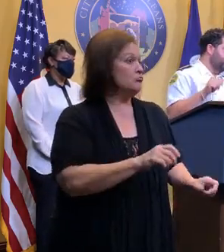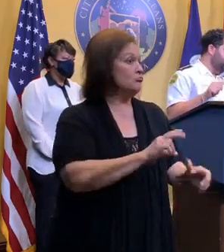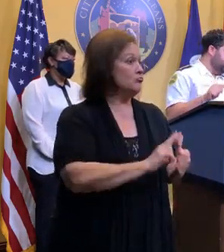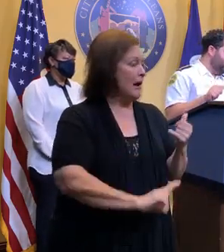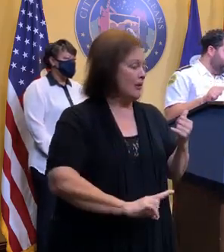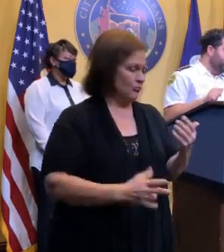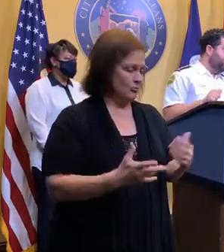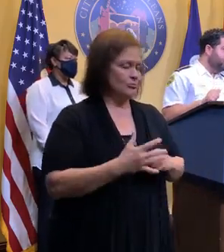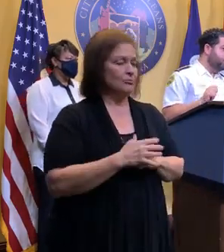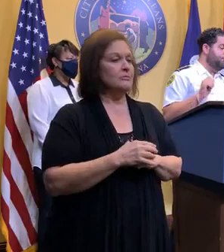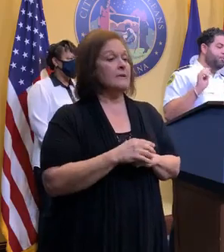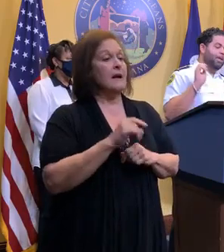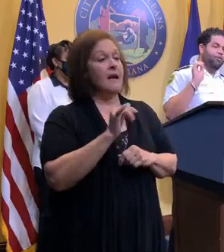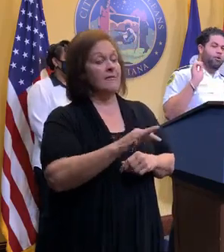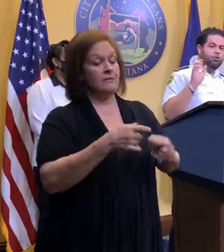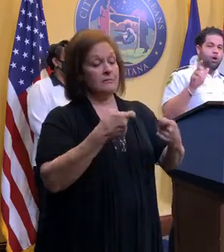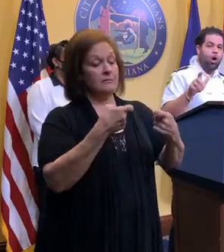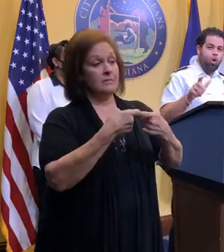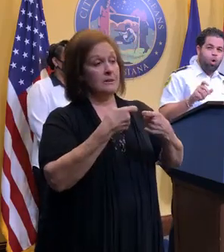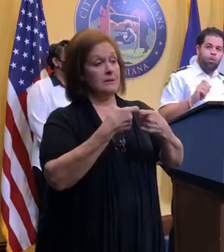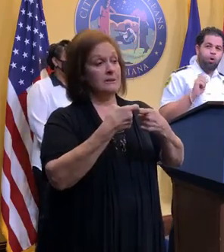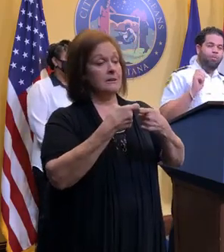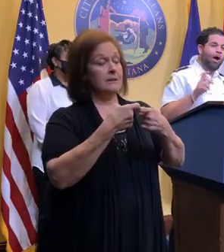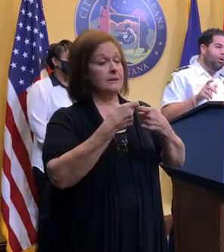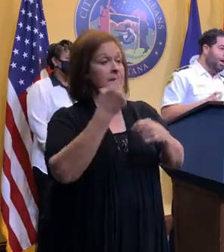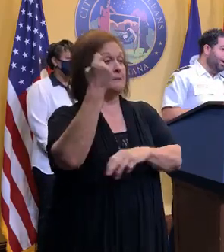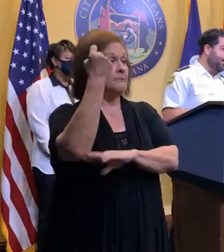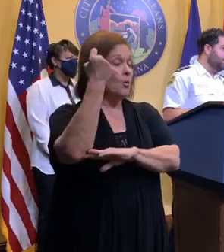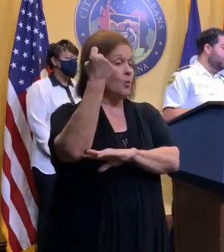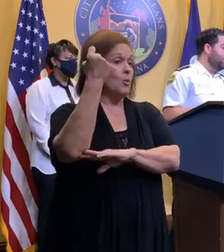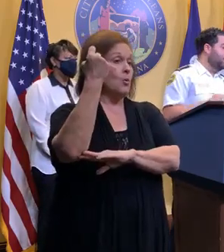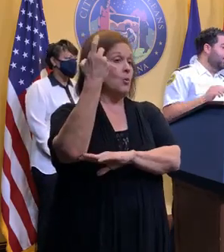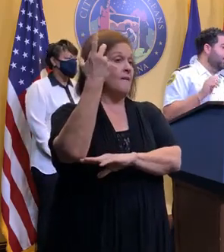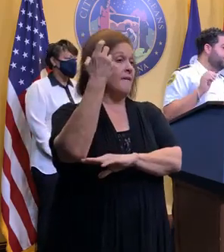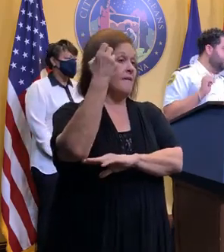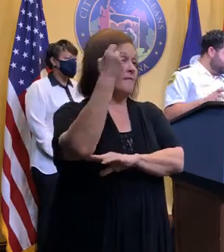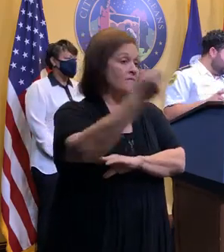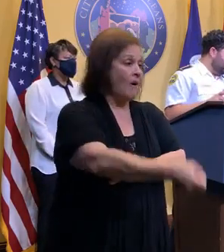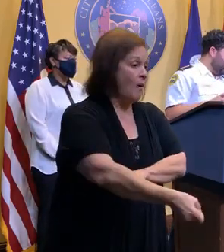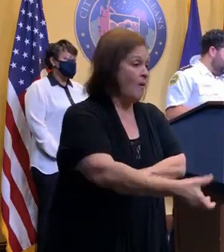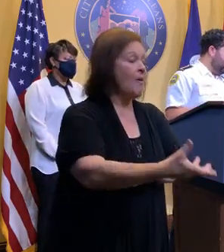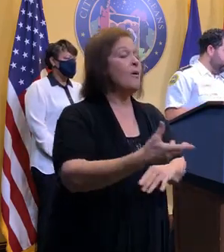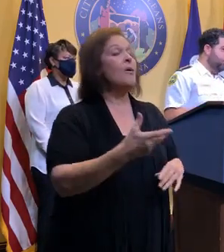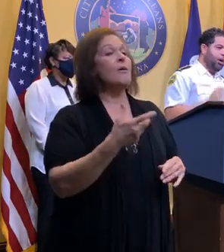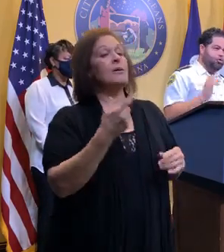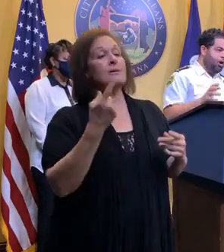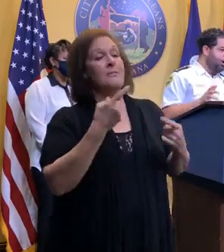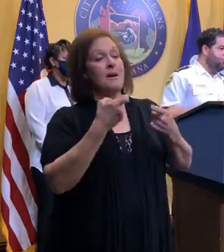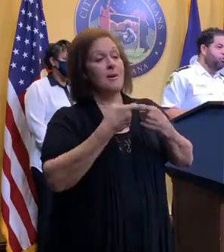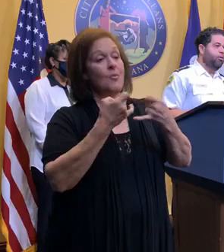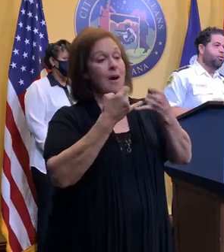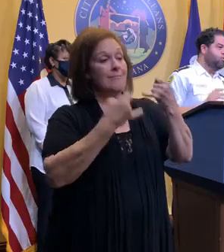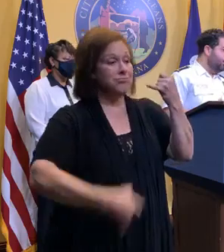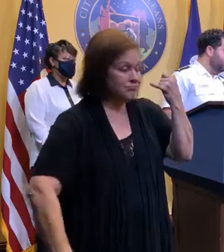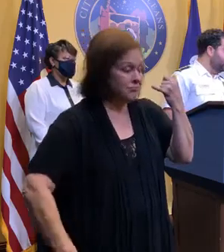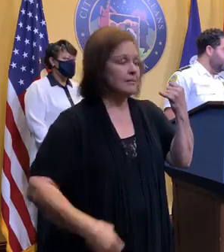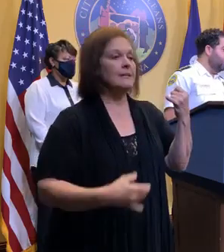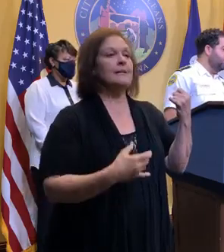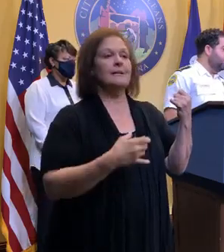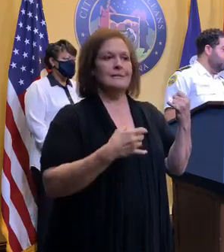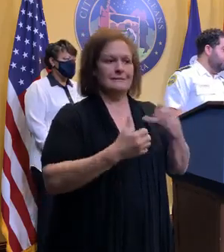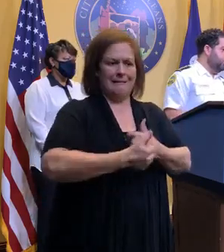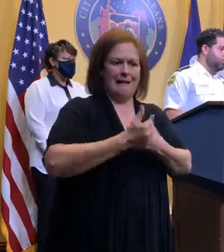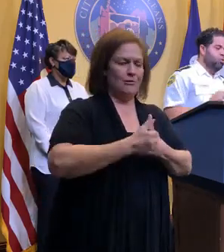a utility pole falls, if it falls in a home or a power line, please please call 911. Do not try to remove